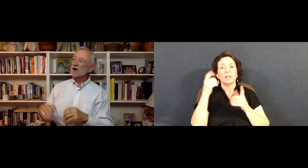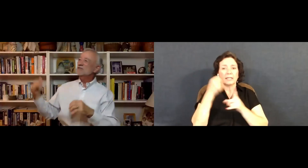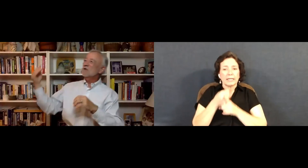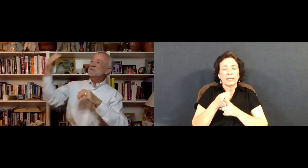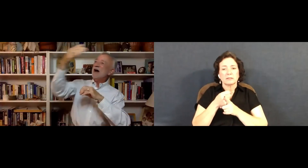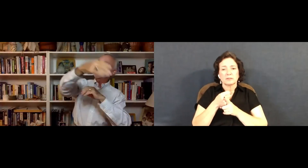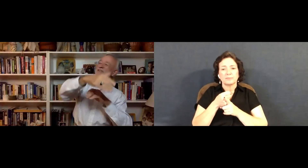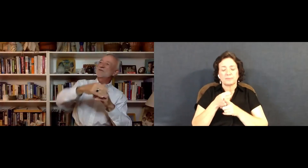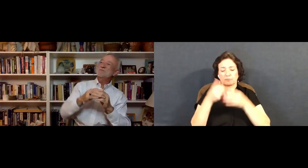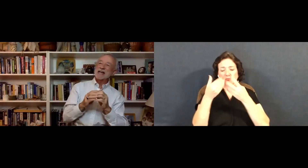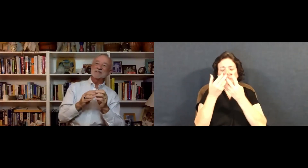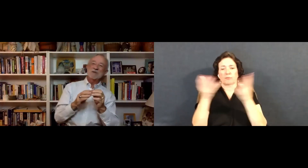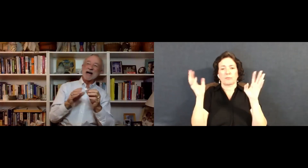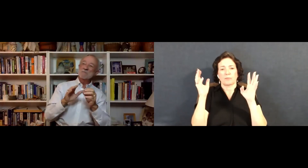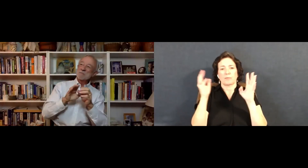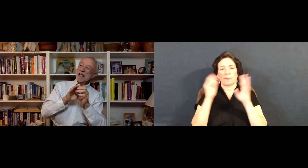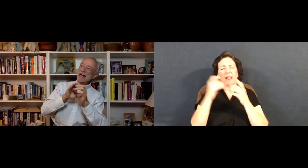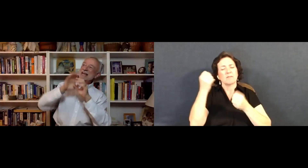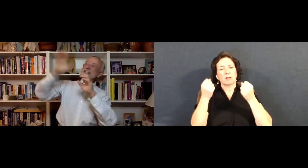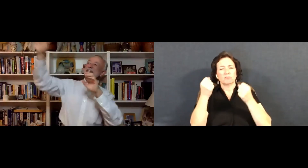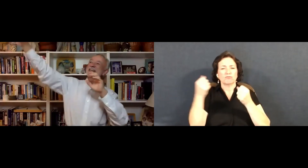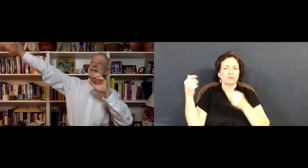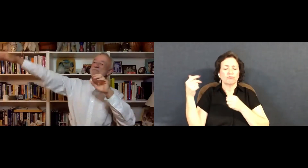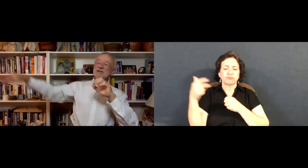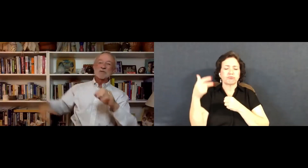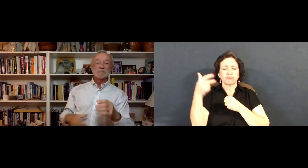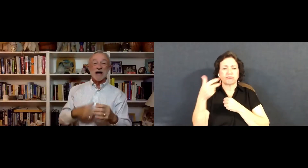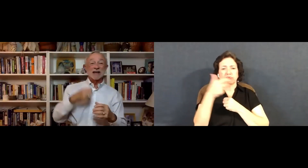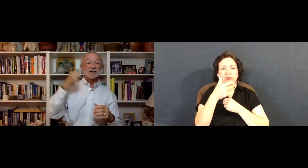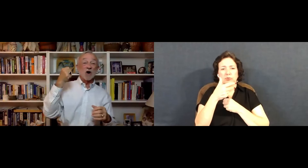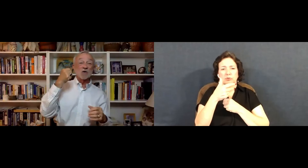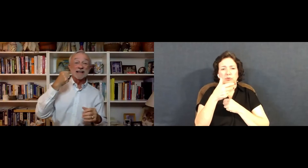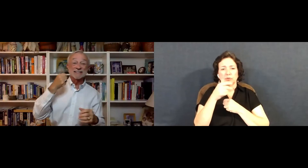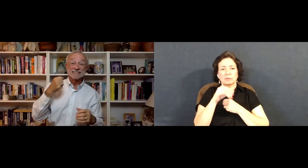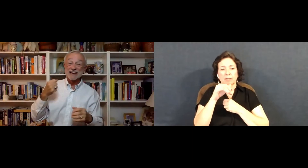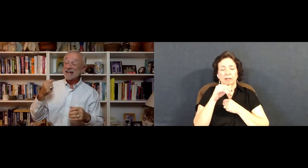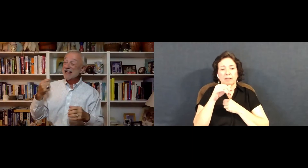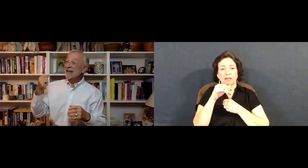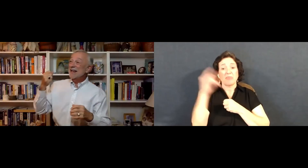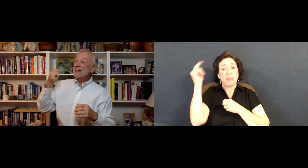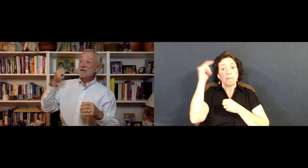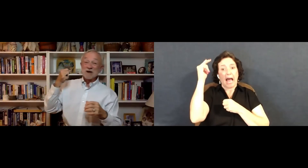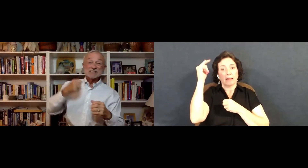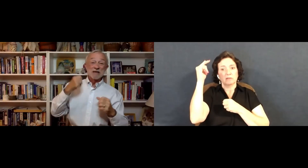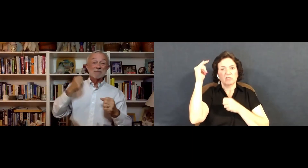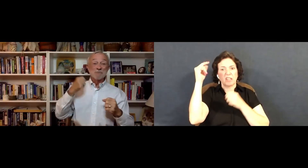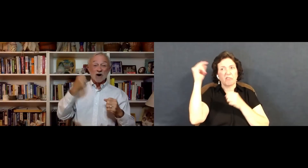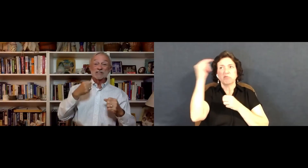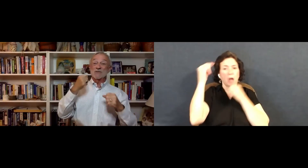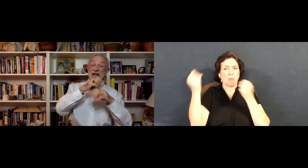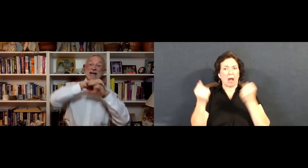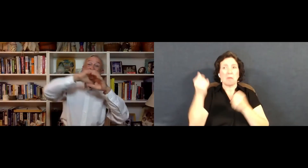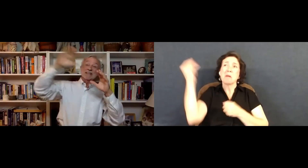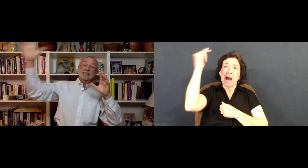of a barnstorming pilot that was passing by. And as he did, that barnstorming pilot called in and said, "There must have been a